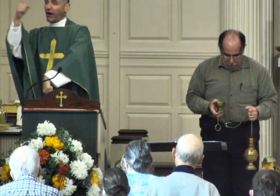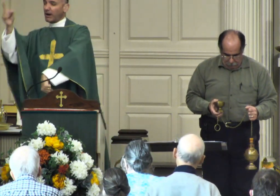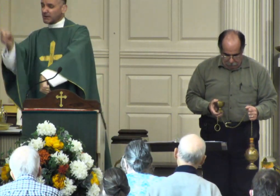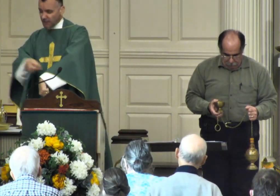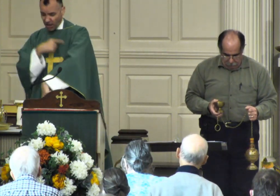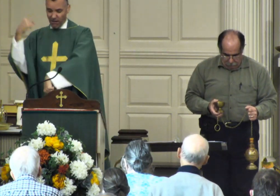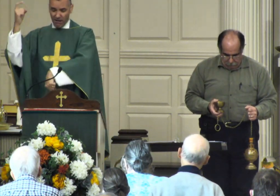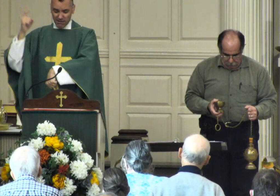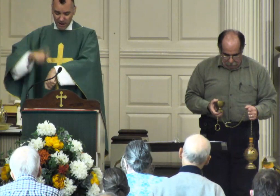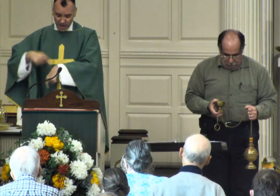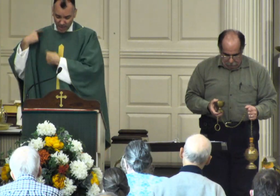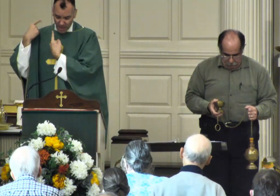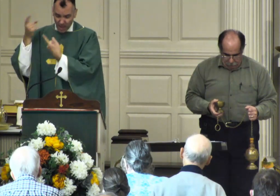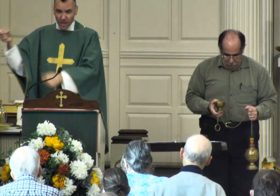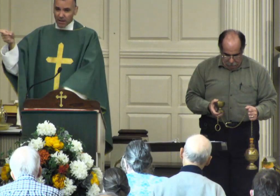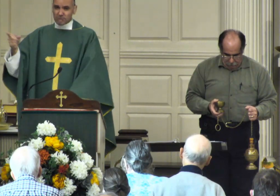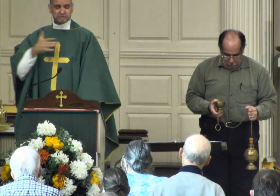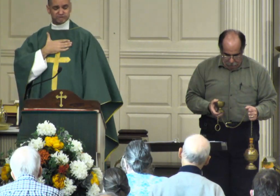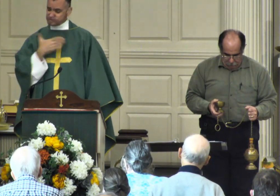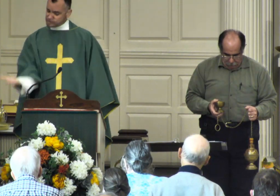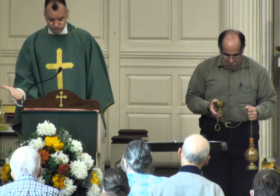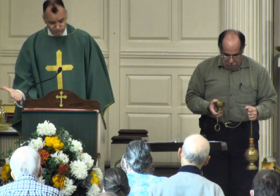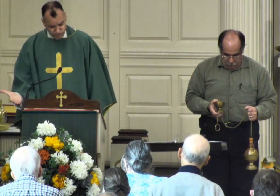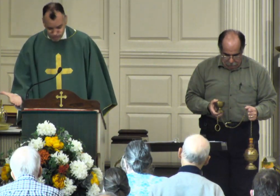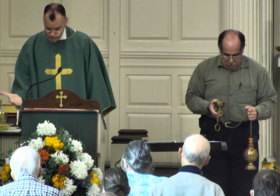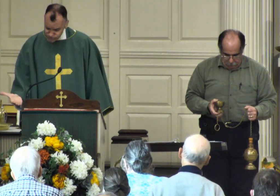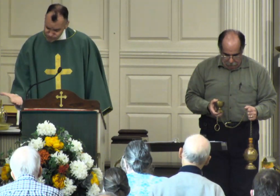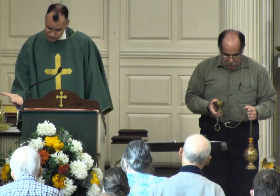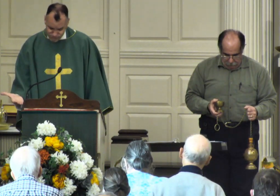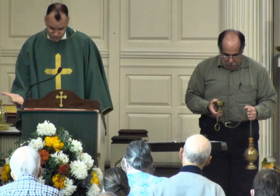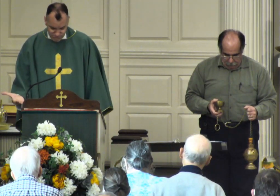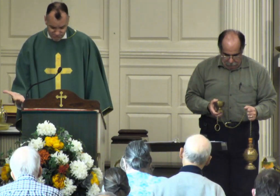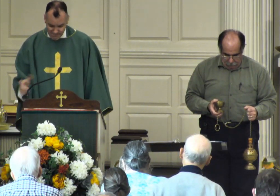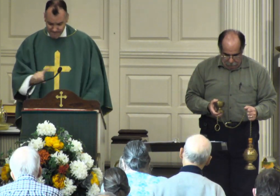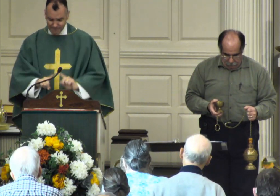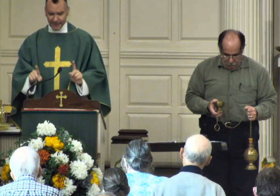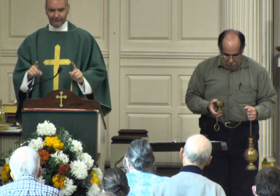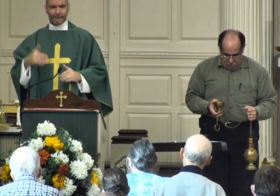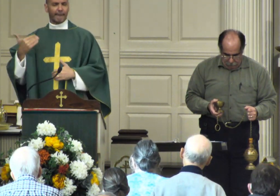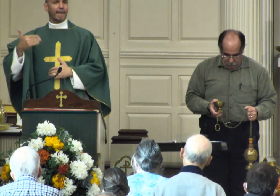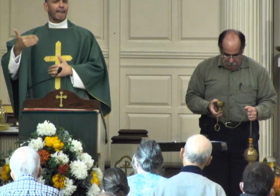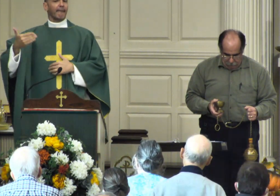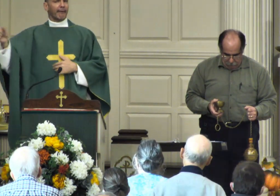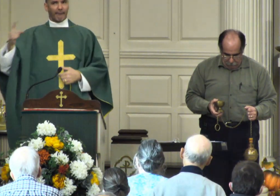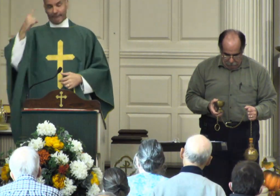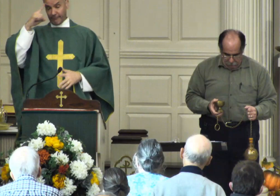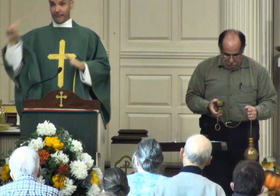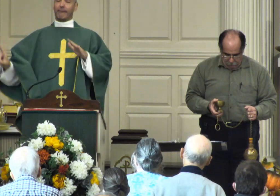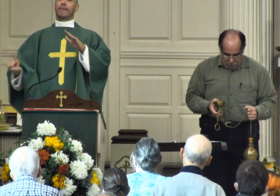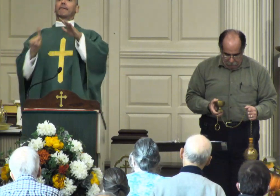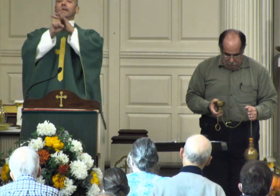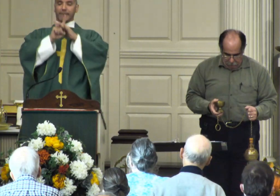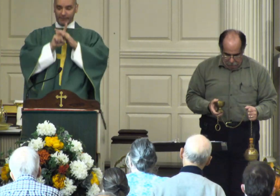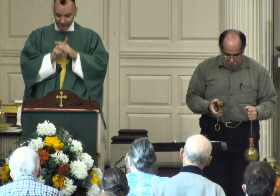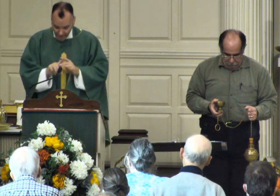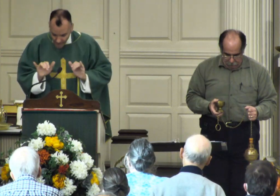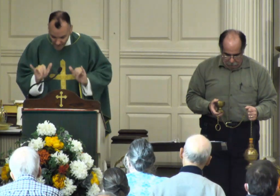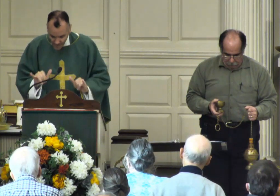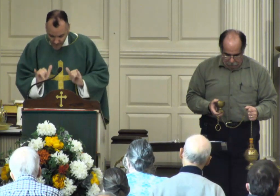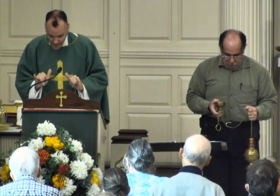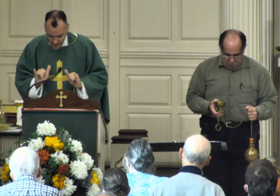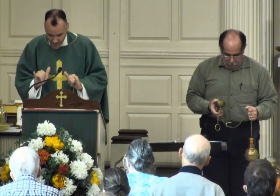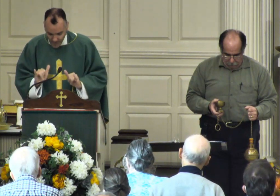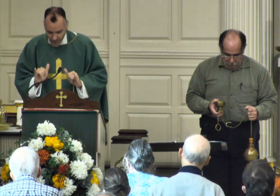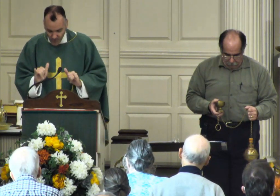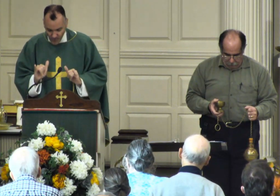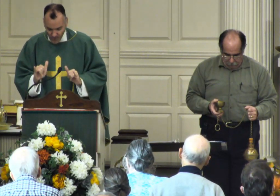For a long time, the judge was unwilling, but eventually he thought, 'While it is true that I neither fear God